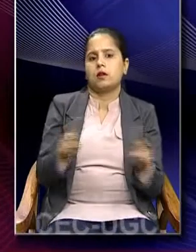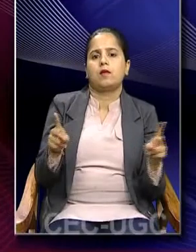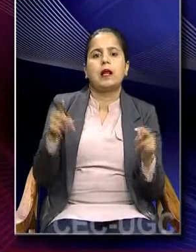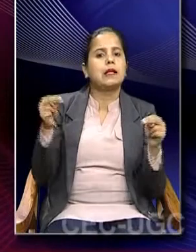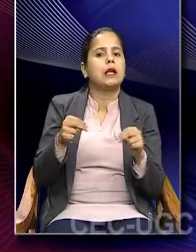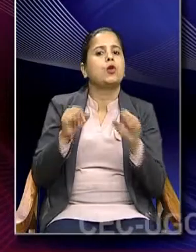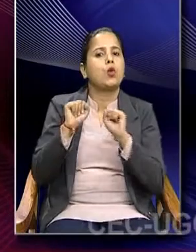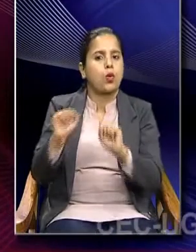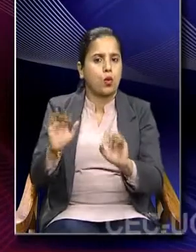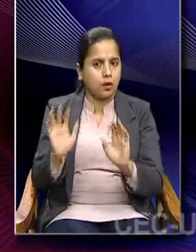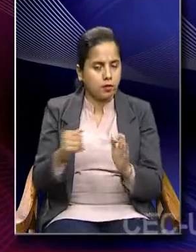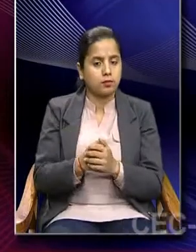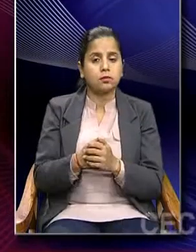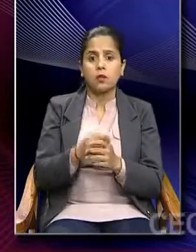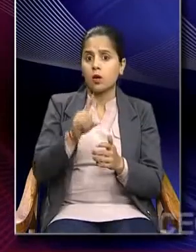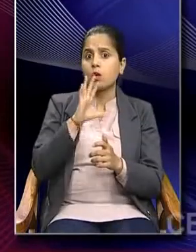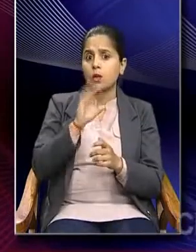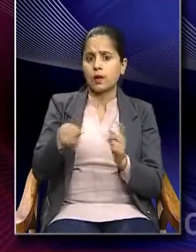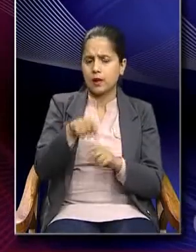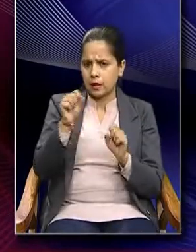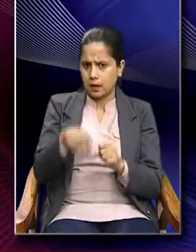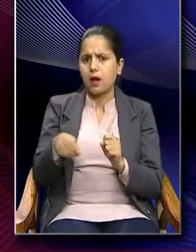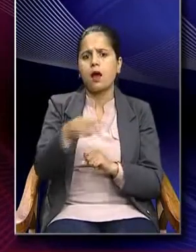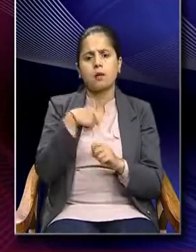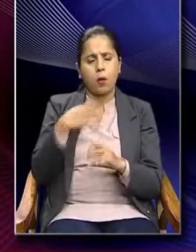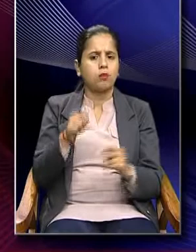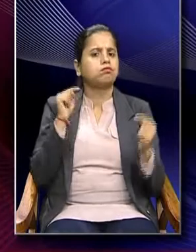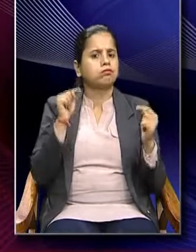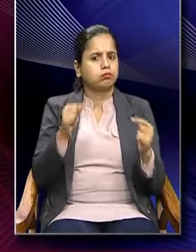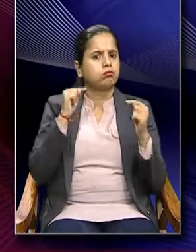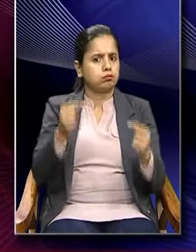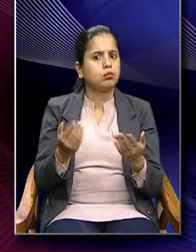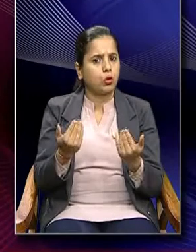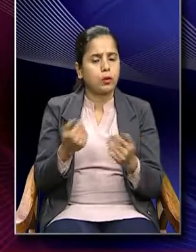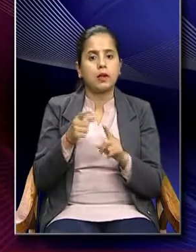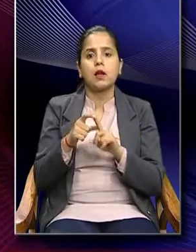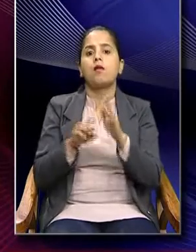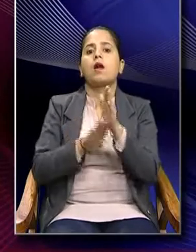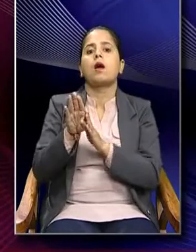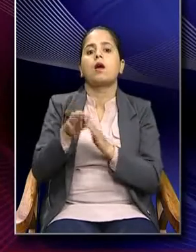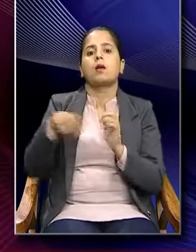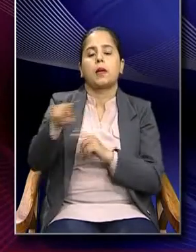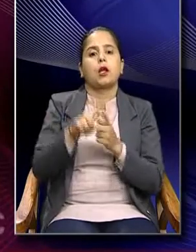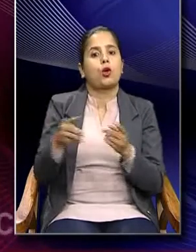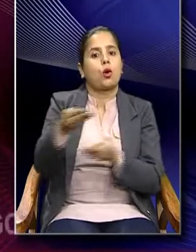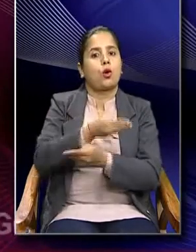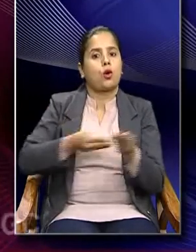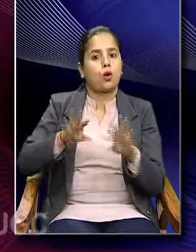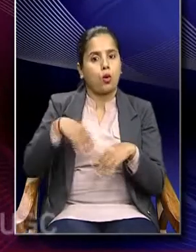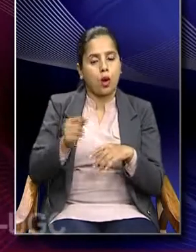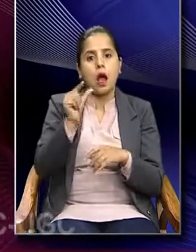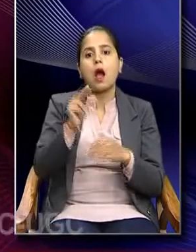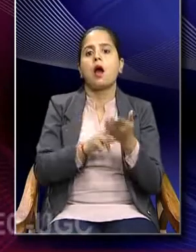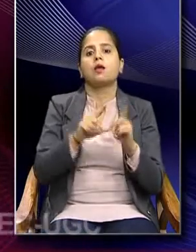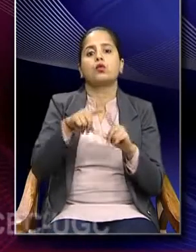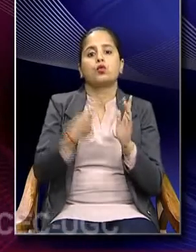requirements. In fact, this thing can also be argued that developing economies and underdeveloping